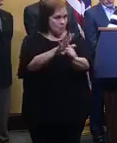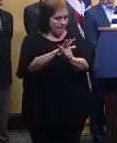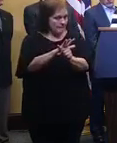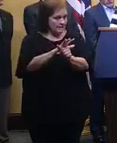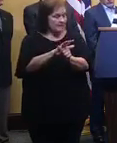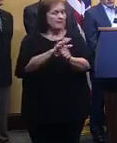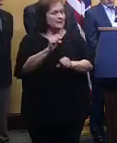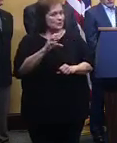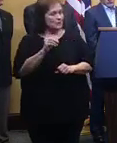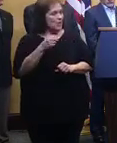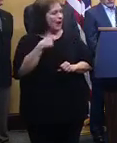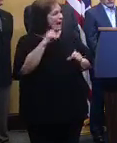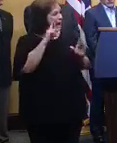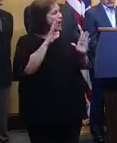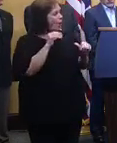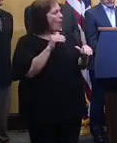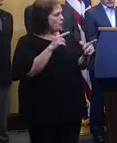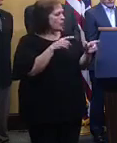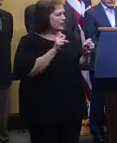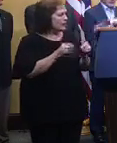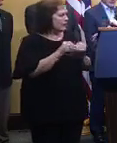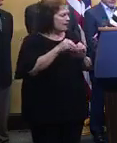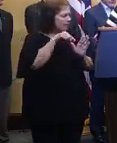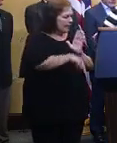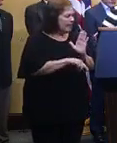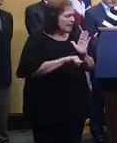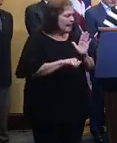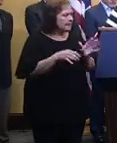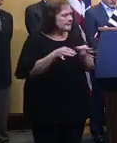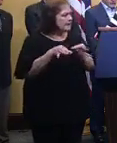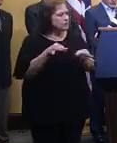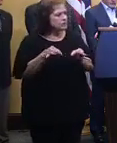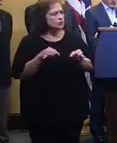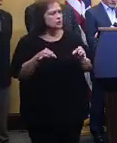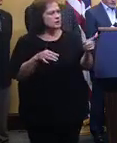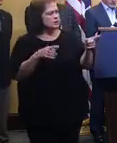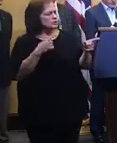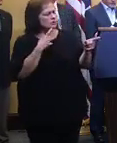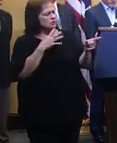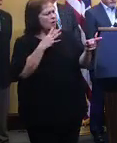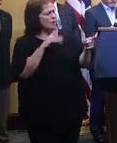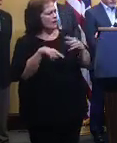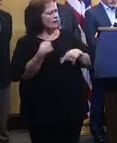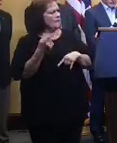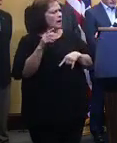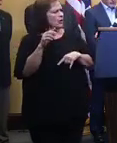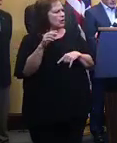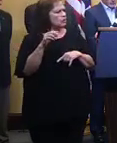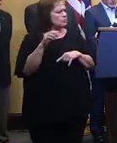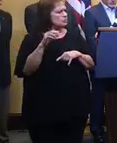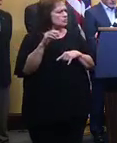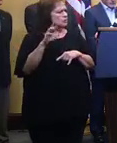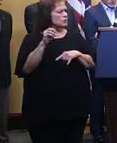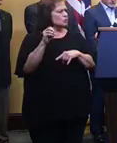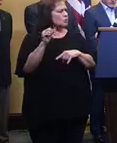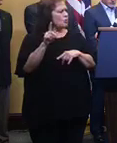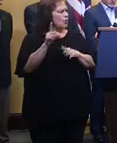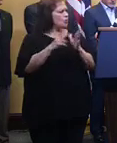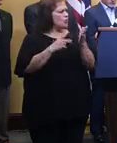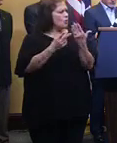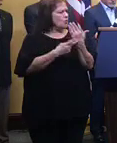So I hope, and you can go deeper. Yeah. My understanding is that joint roads program, very little, if any of it, is actually